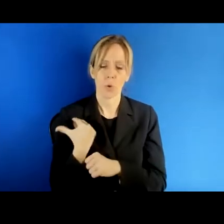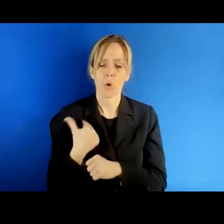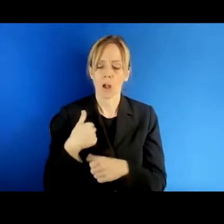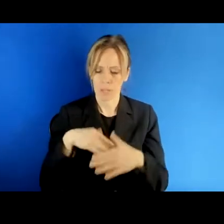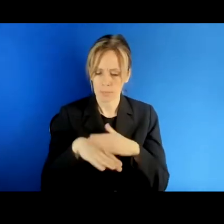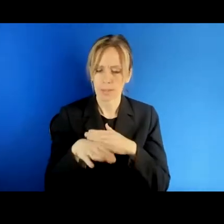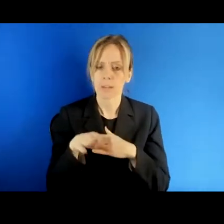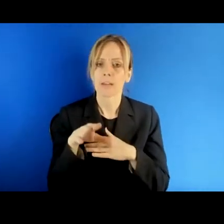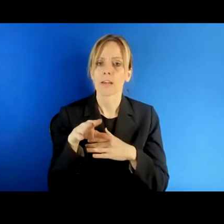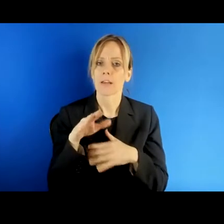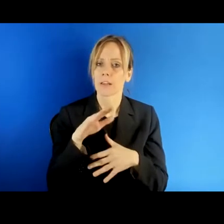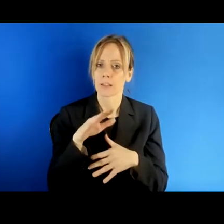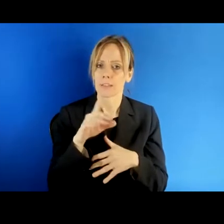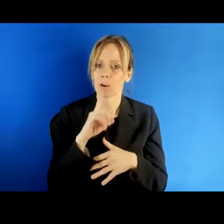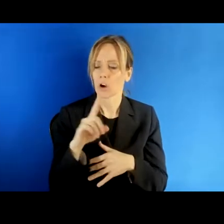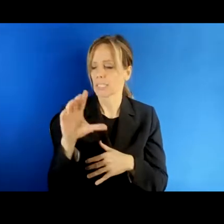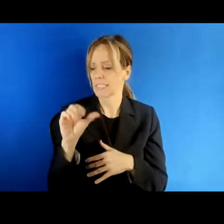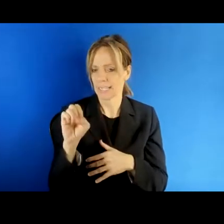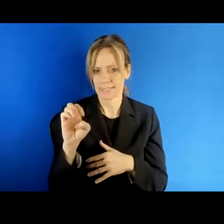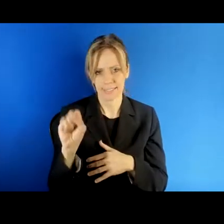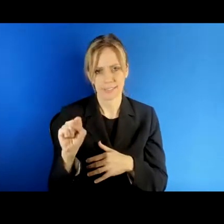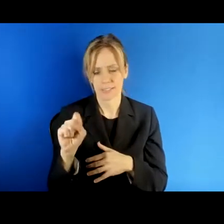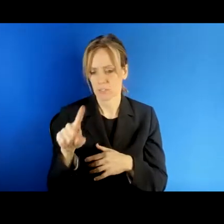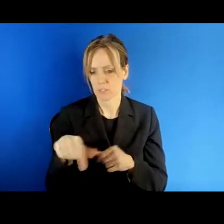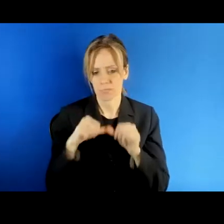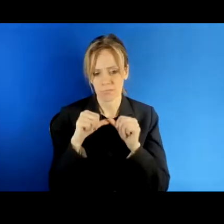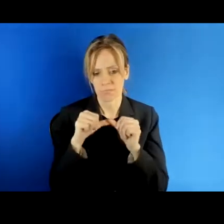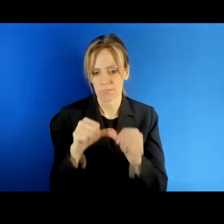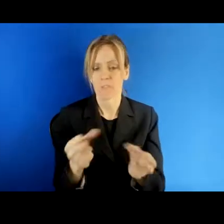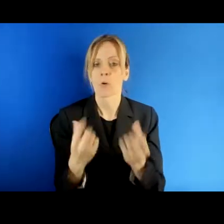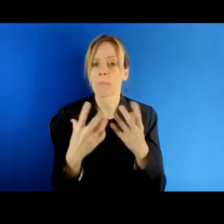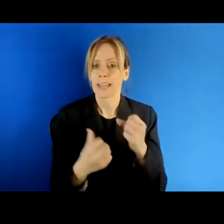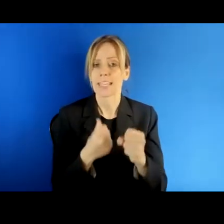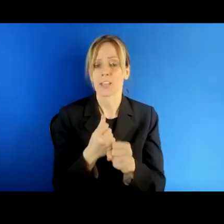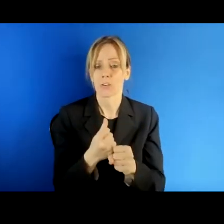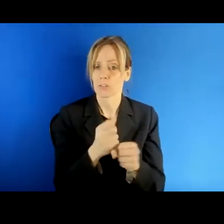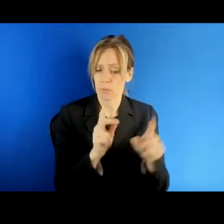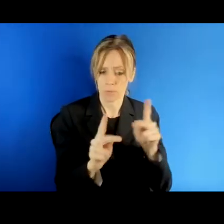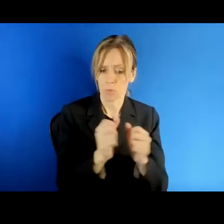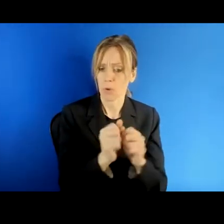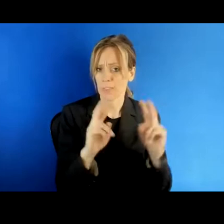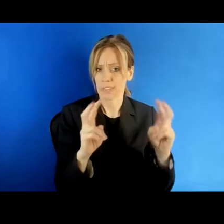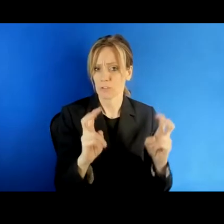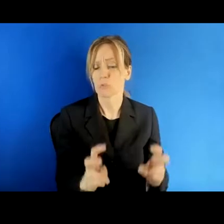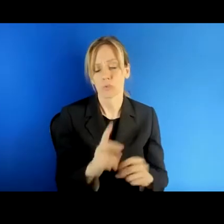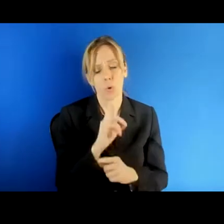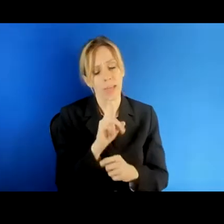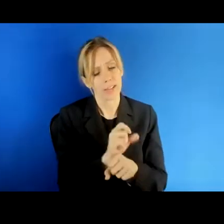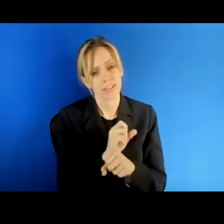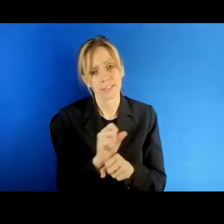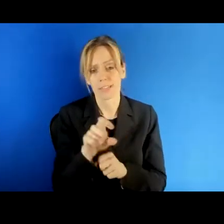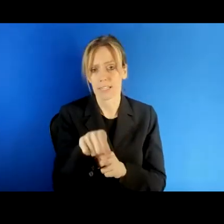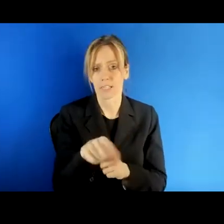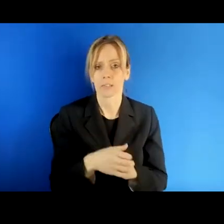ongoing, cases meaning people and having issues that have been ongoing for years. So that absolutely is a need. At this